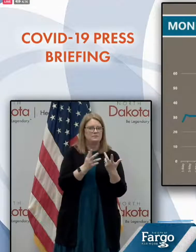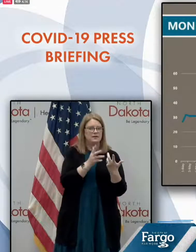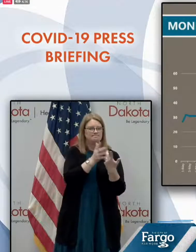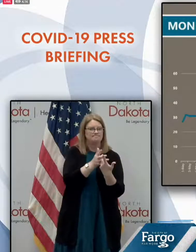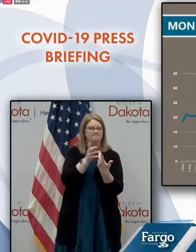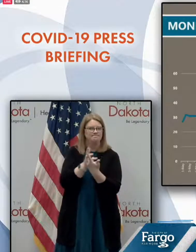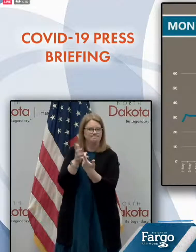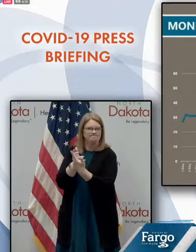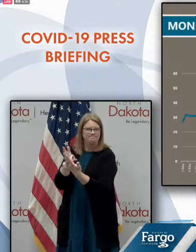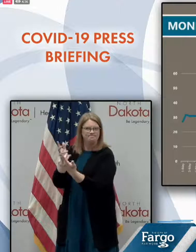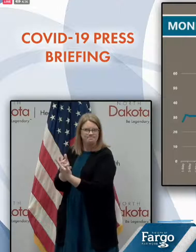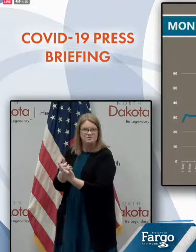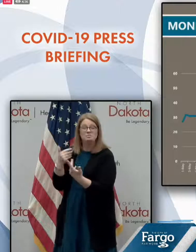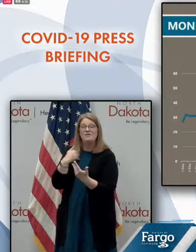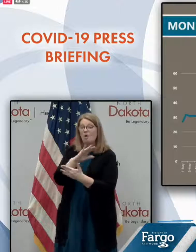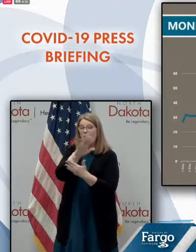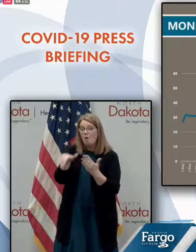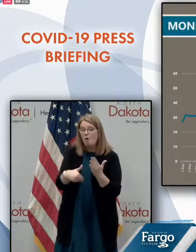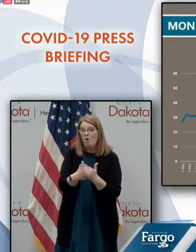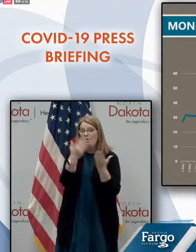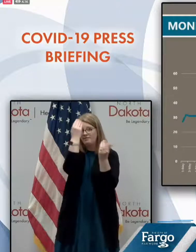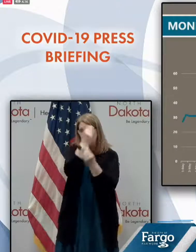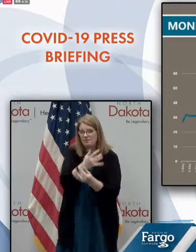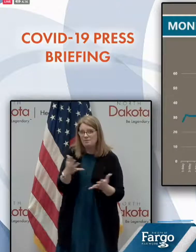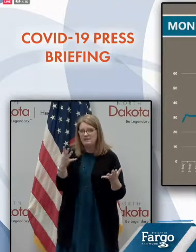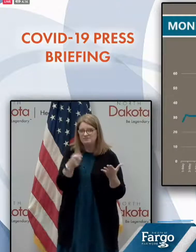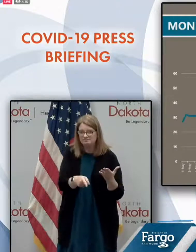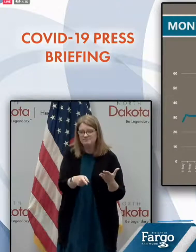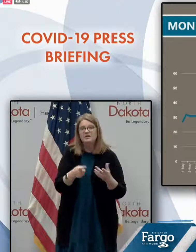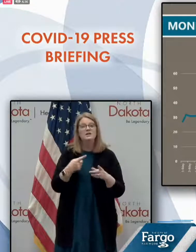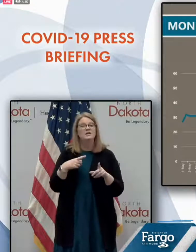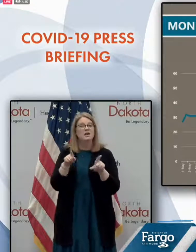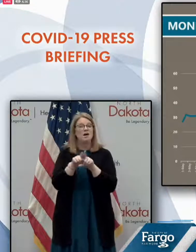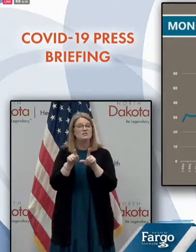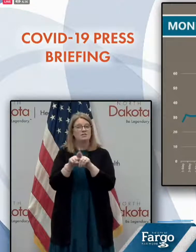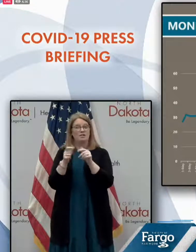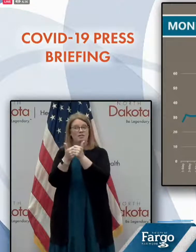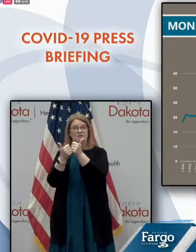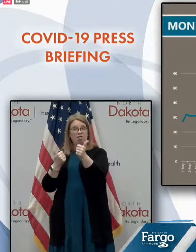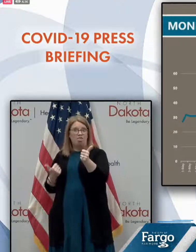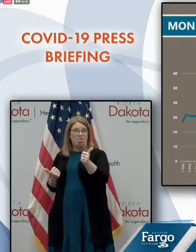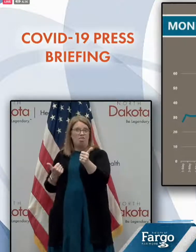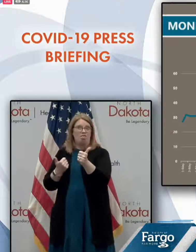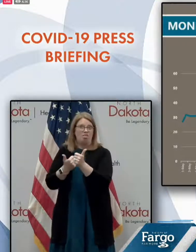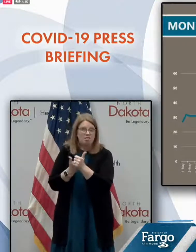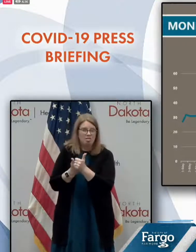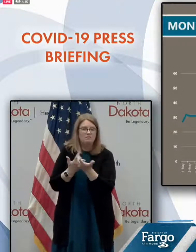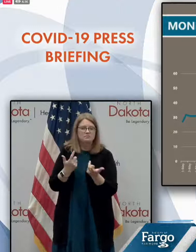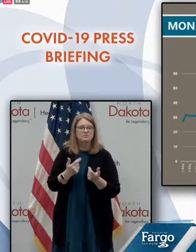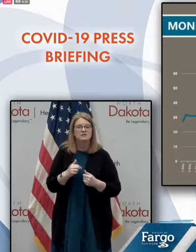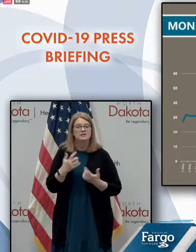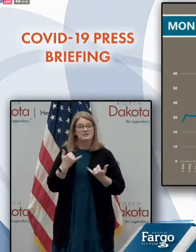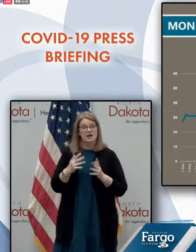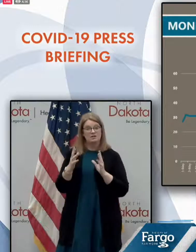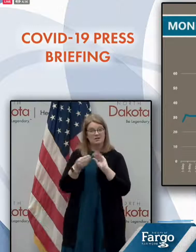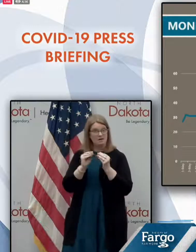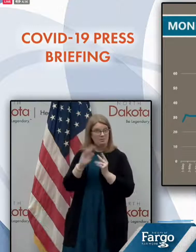in reconciliation that caused that both increase and that drop. But again, with 37